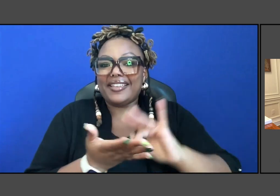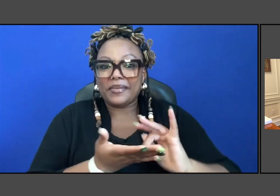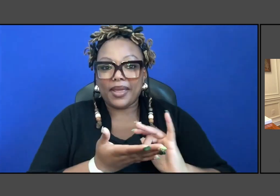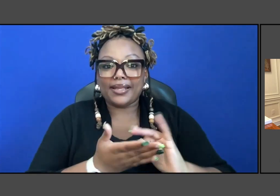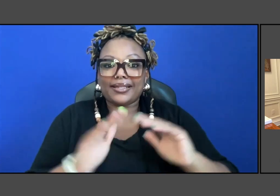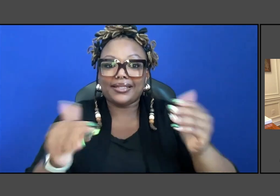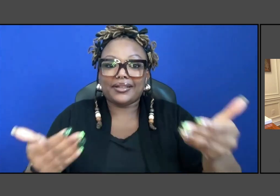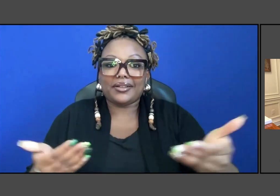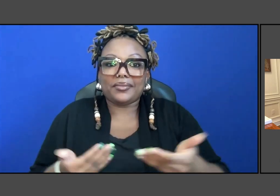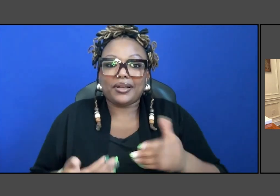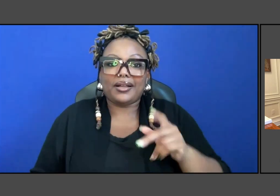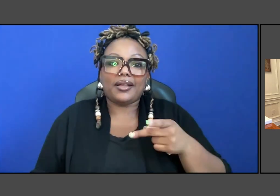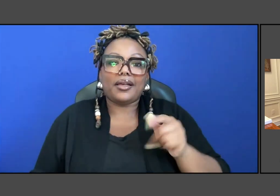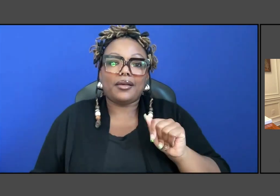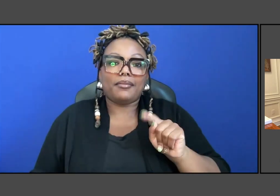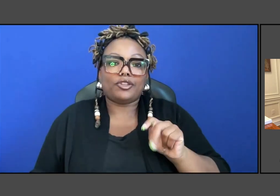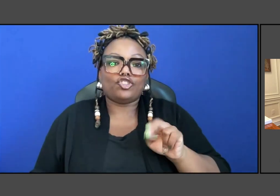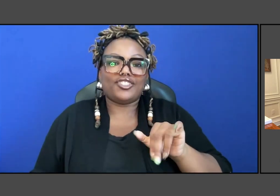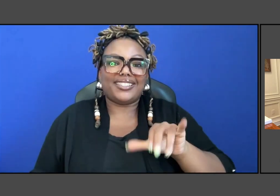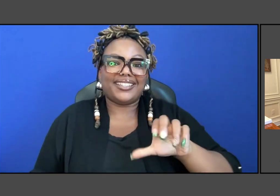Patrisia.